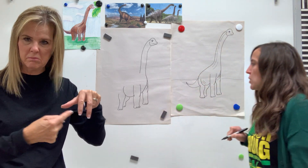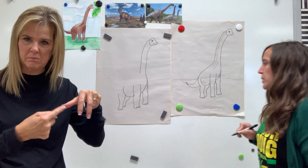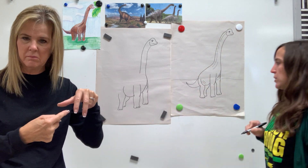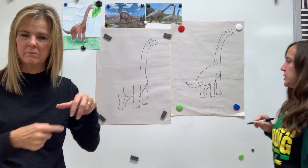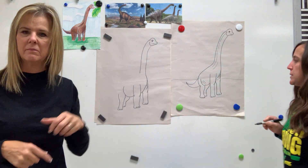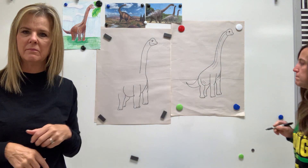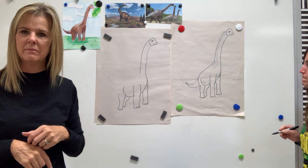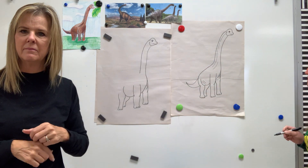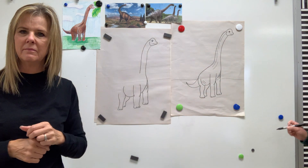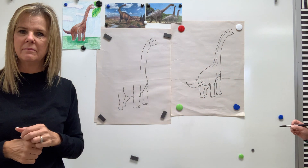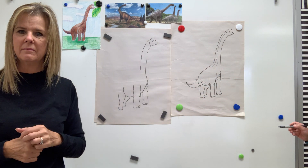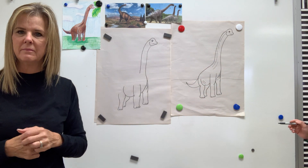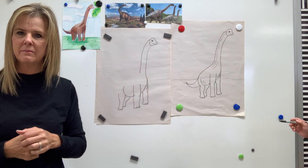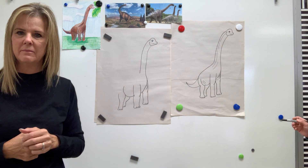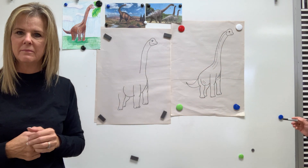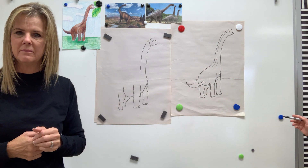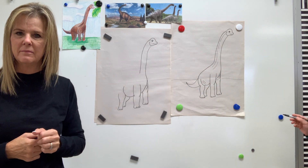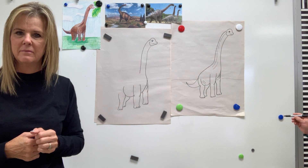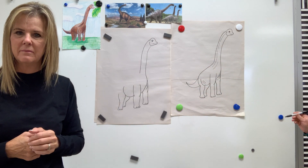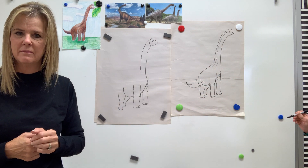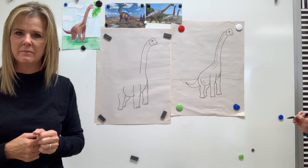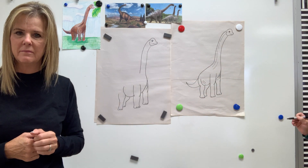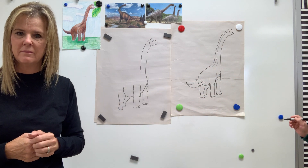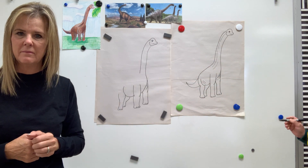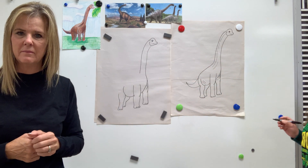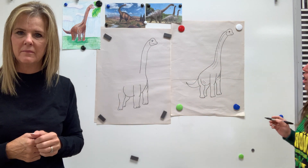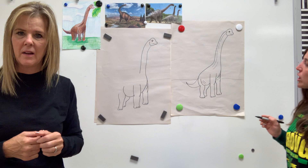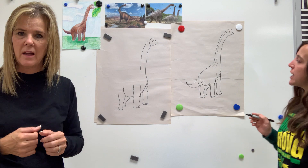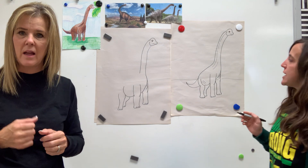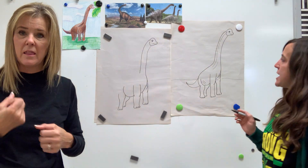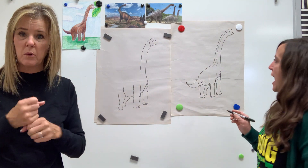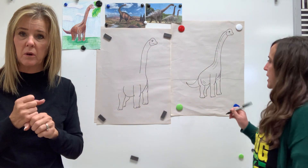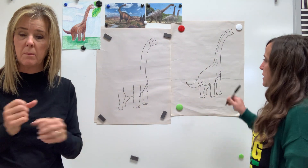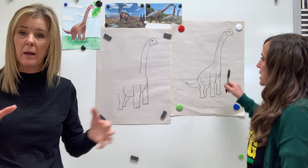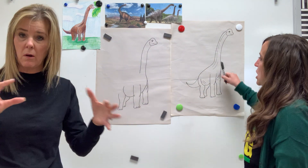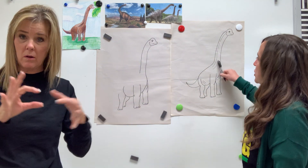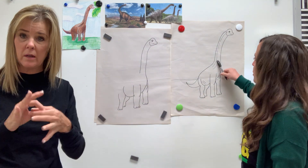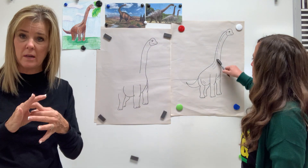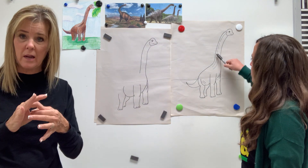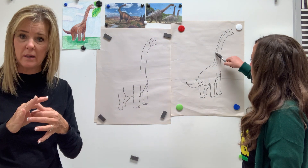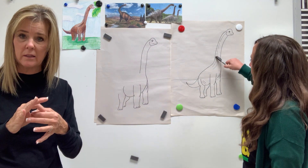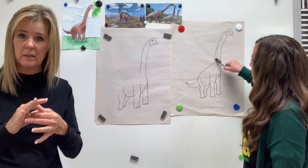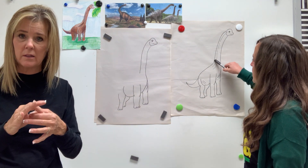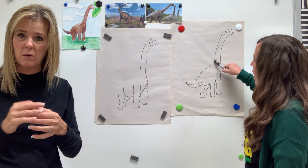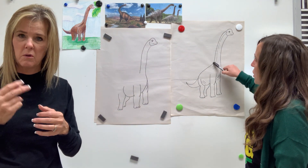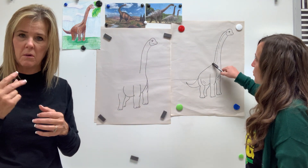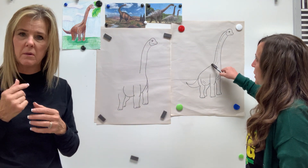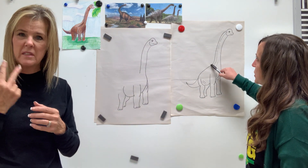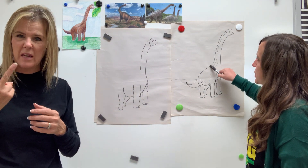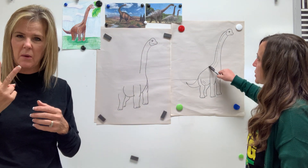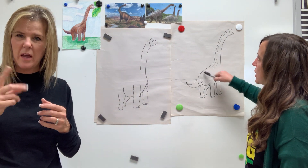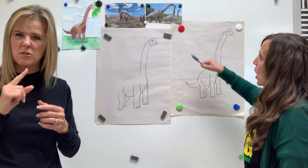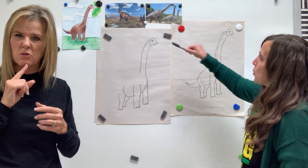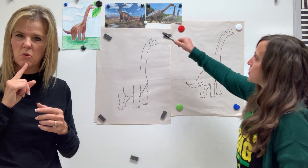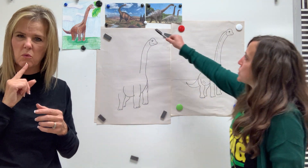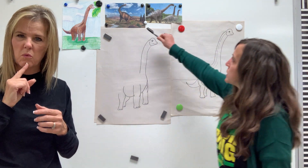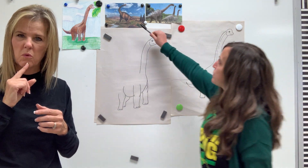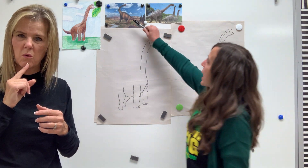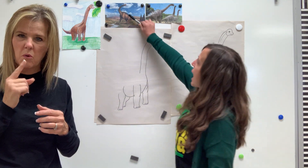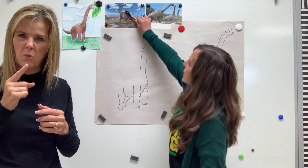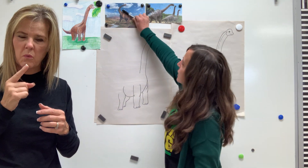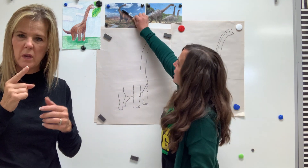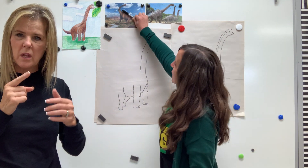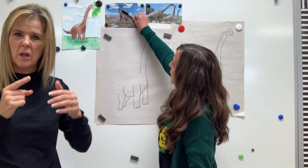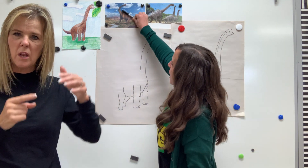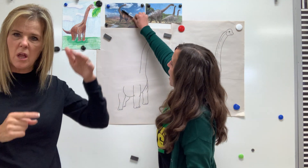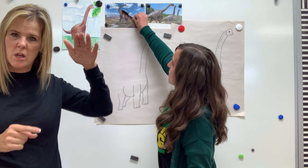for his toenails. And then we're gonna make this all connect. So see how he's got a real slope to his